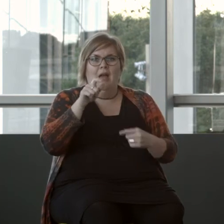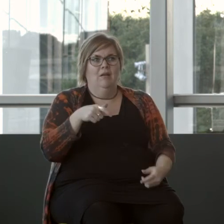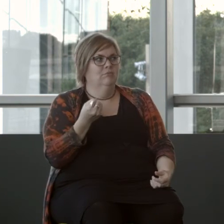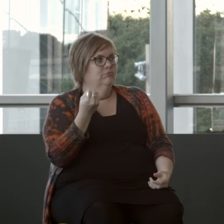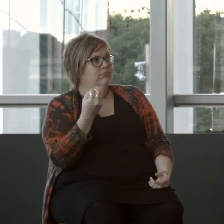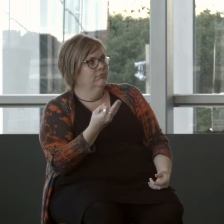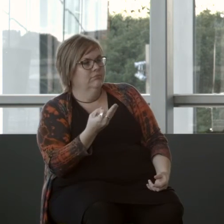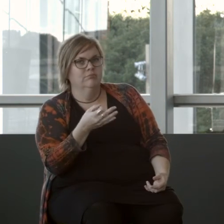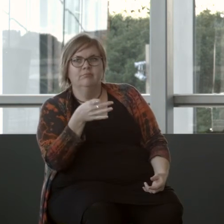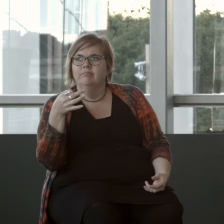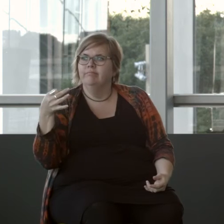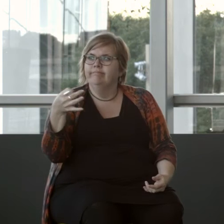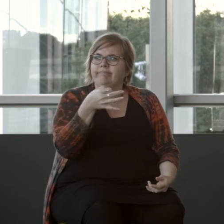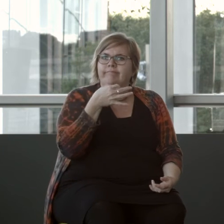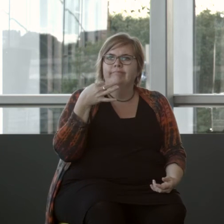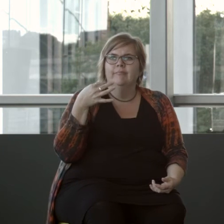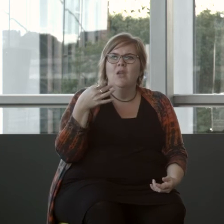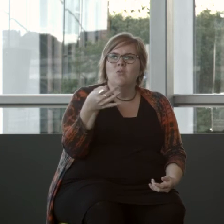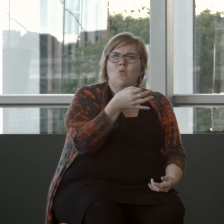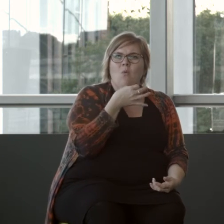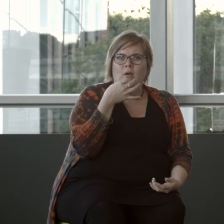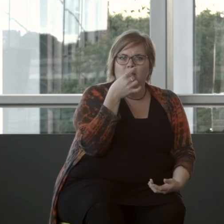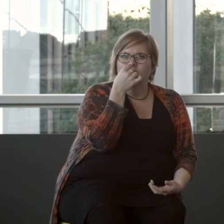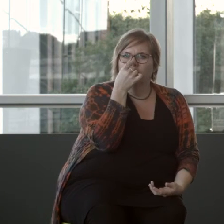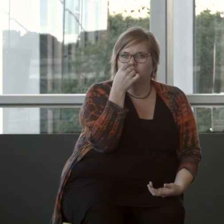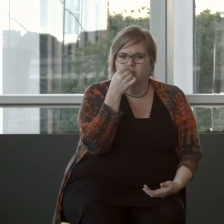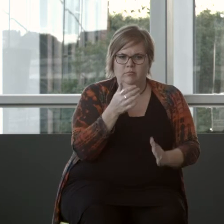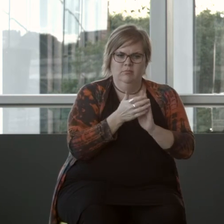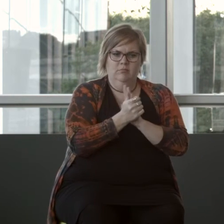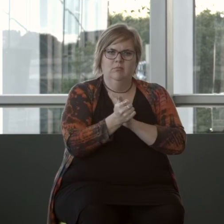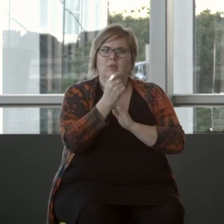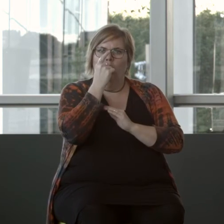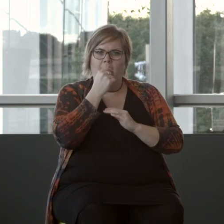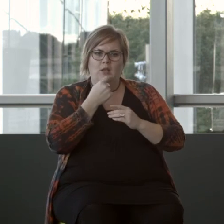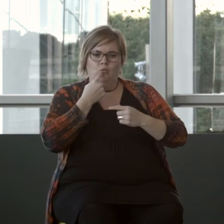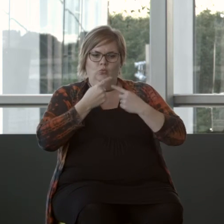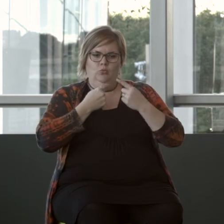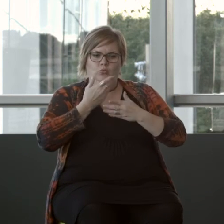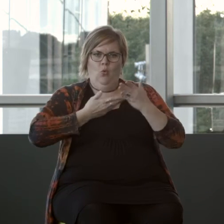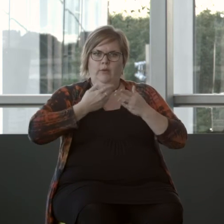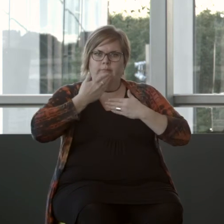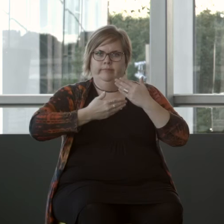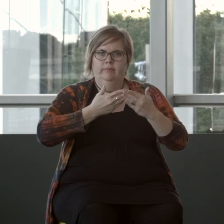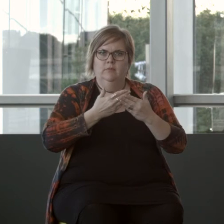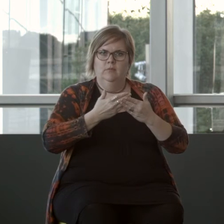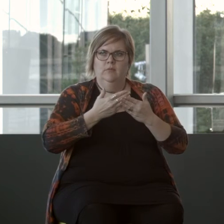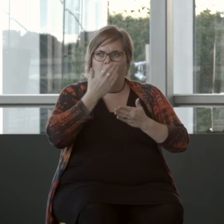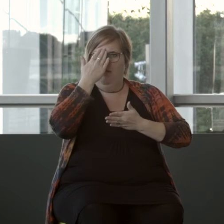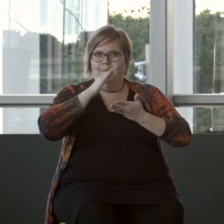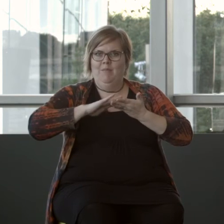There's nobody who is capable through storytelling to transmit and preserve the